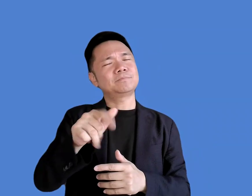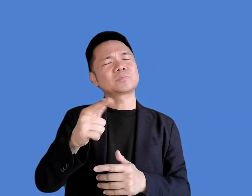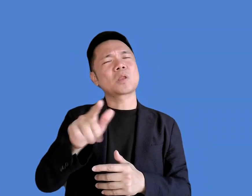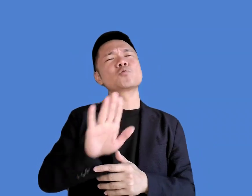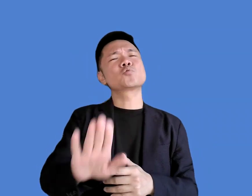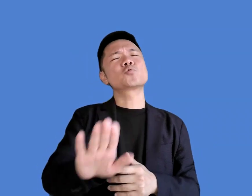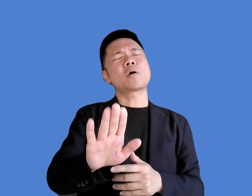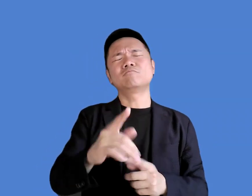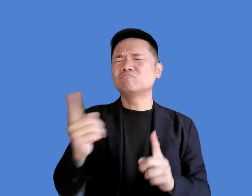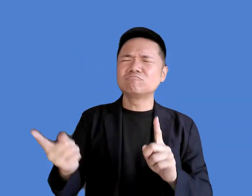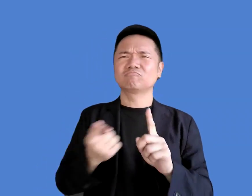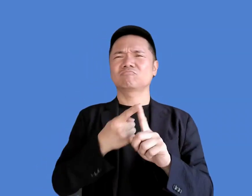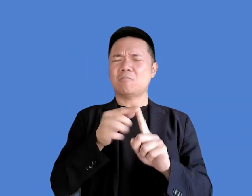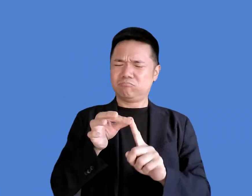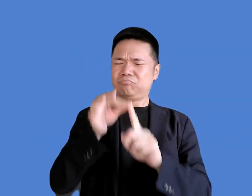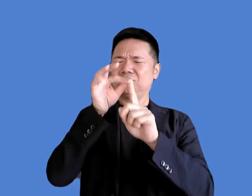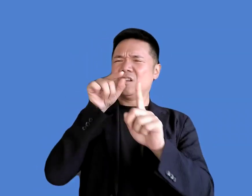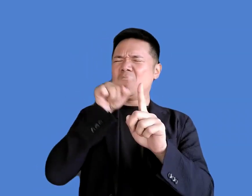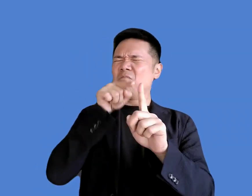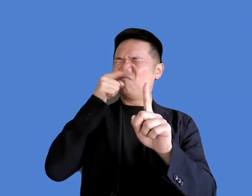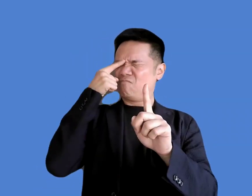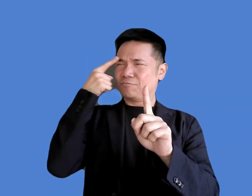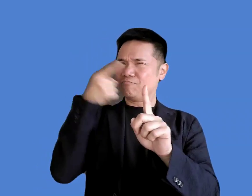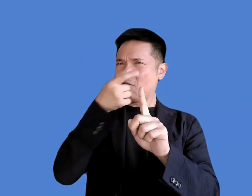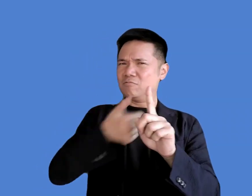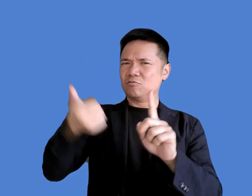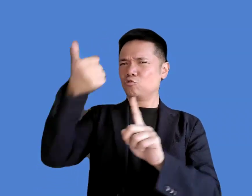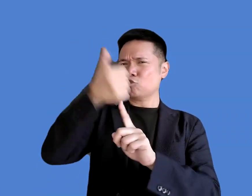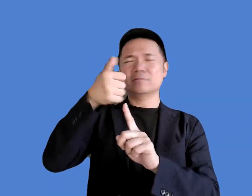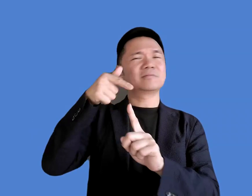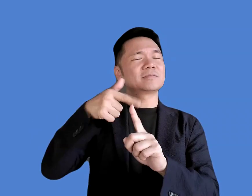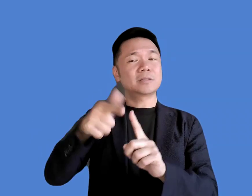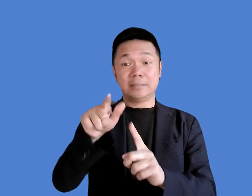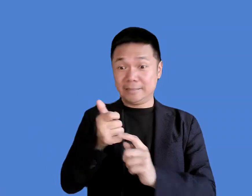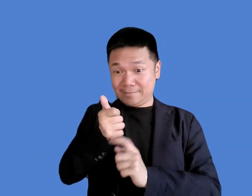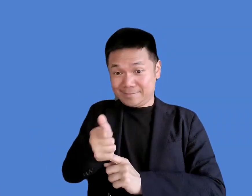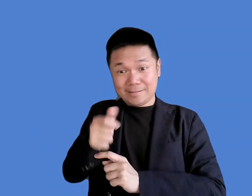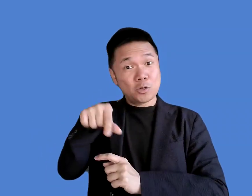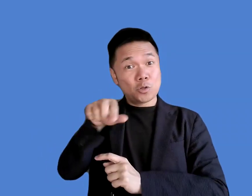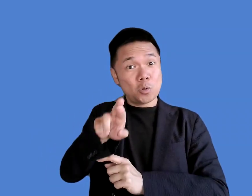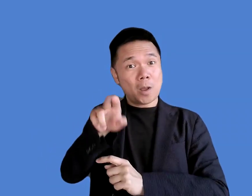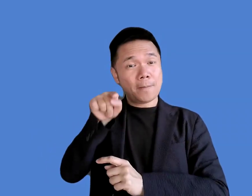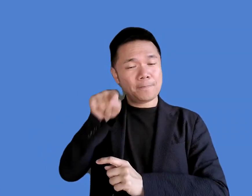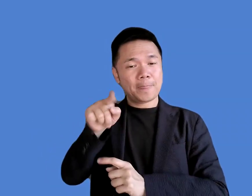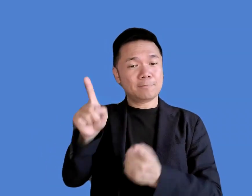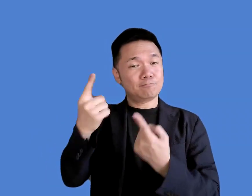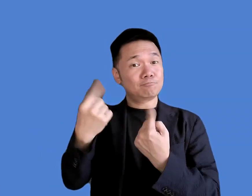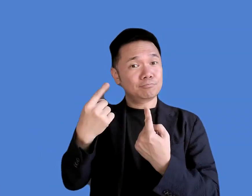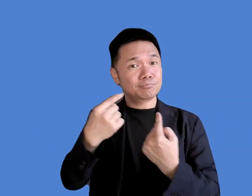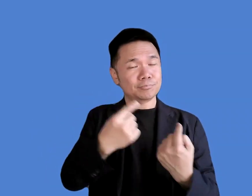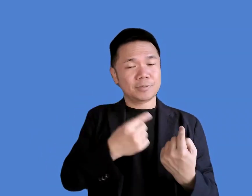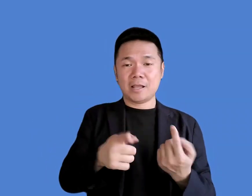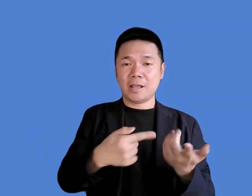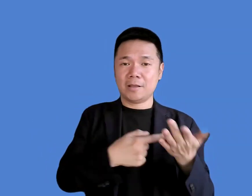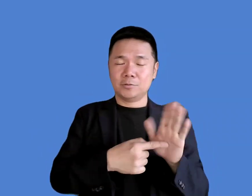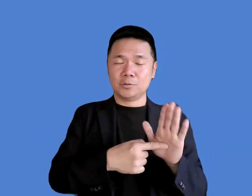your first thematic area or challenge? So you can scan the QR. We have one response already. I'll show it in